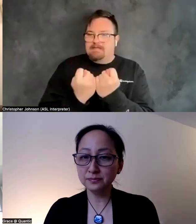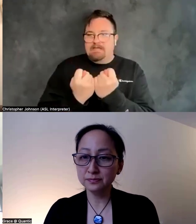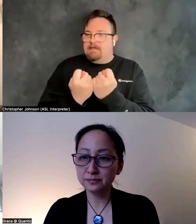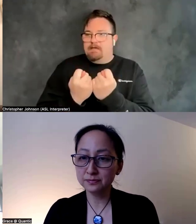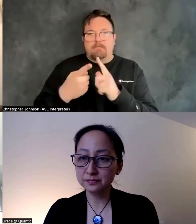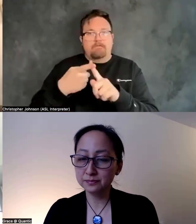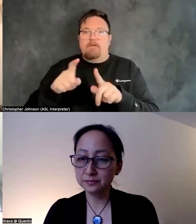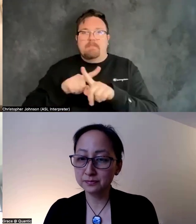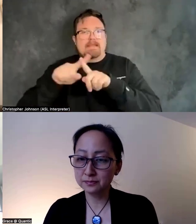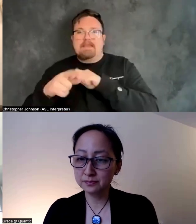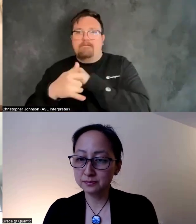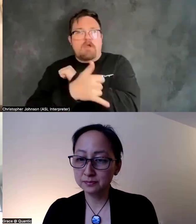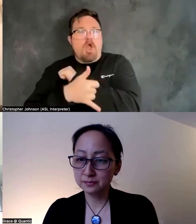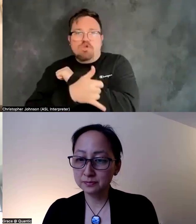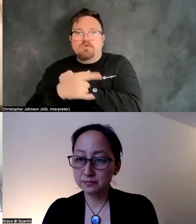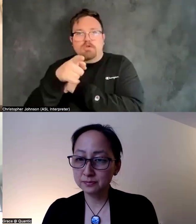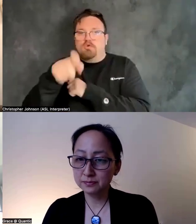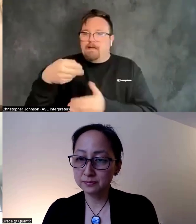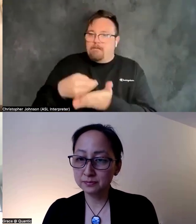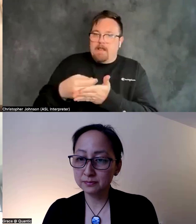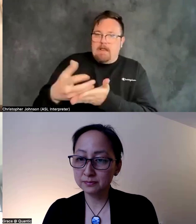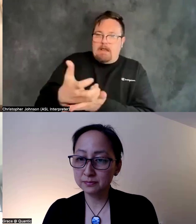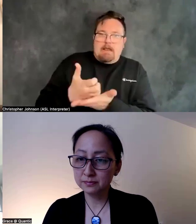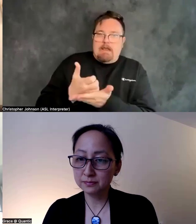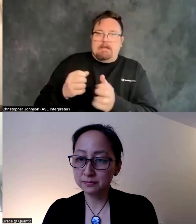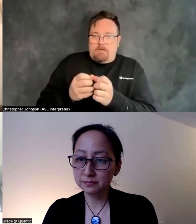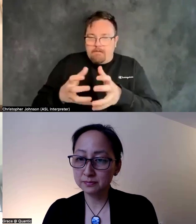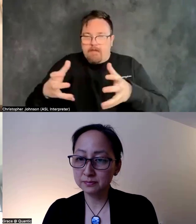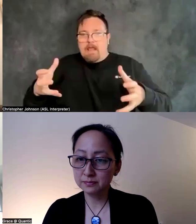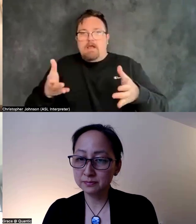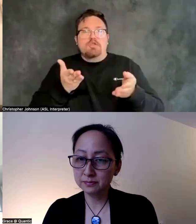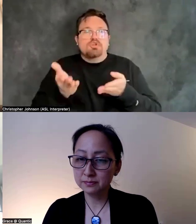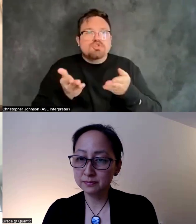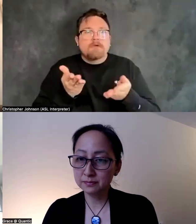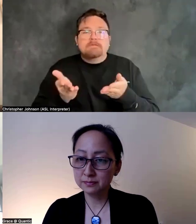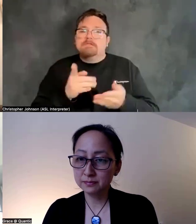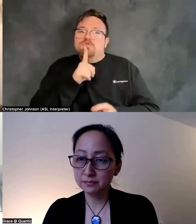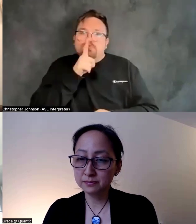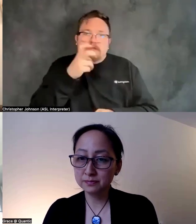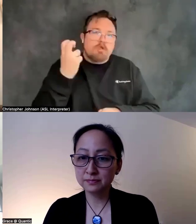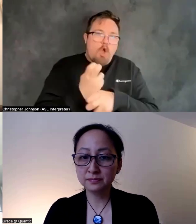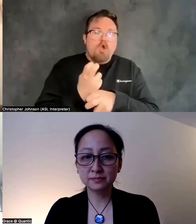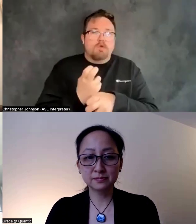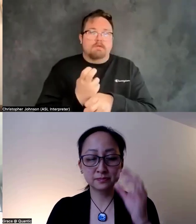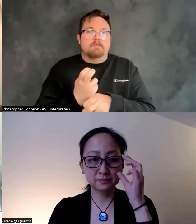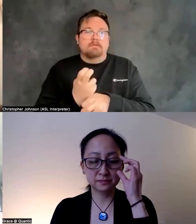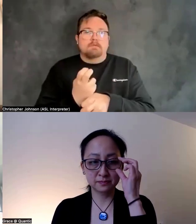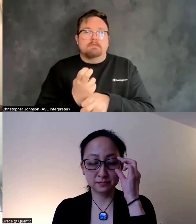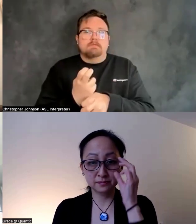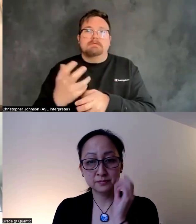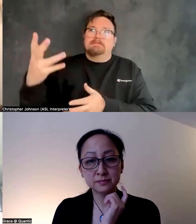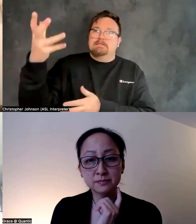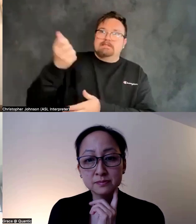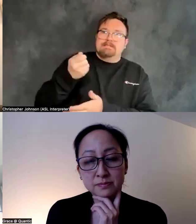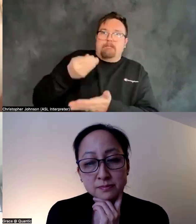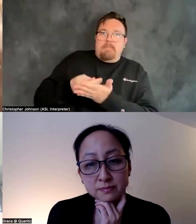get funding to grow your team, to expand your service. It would be very hard for you to get funding